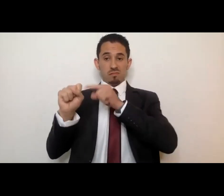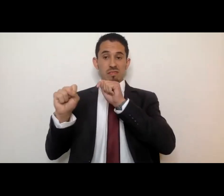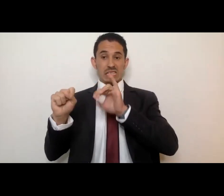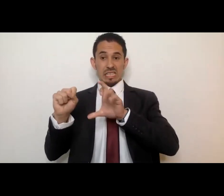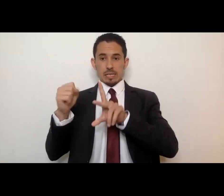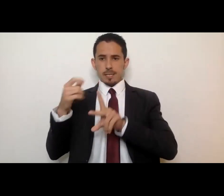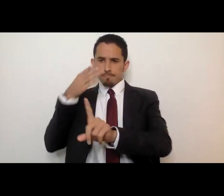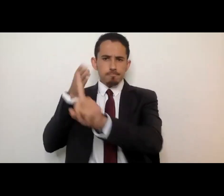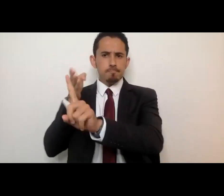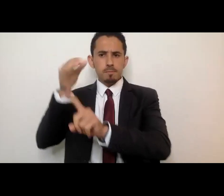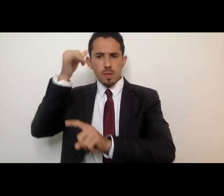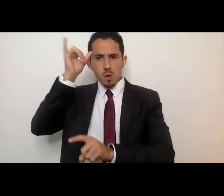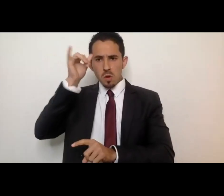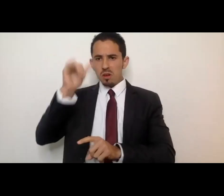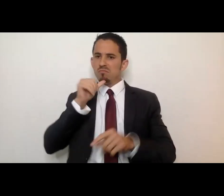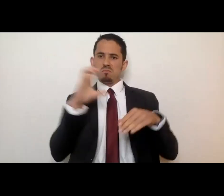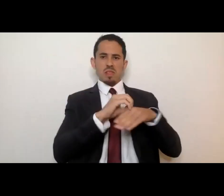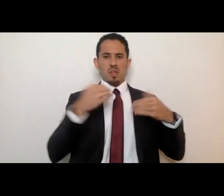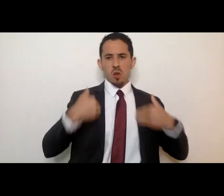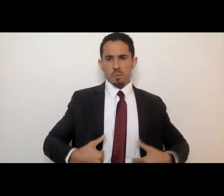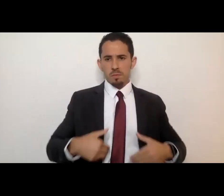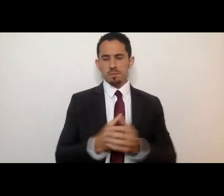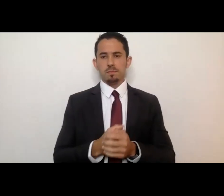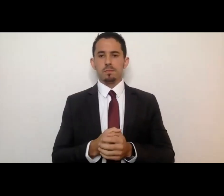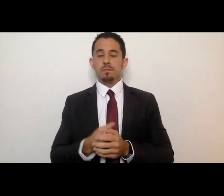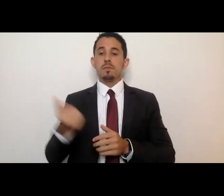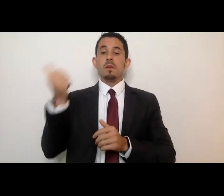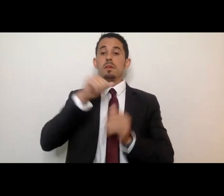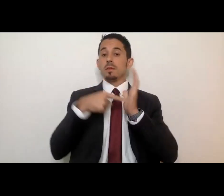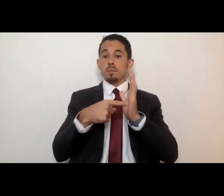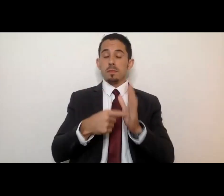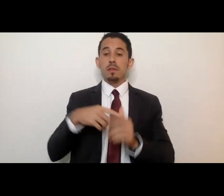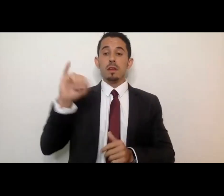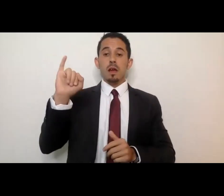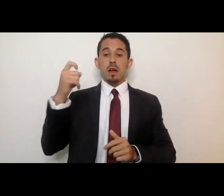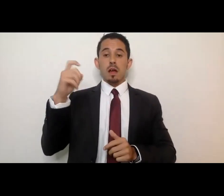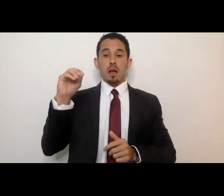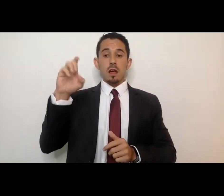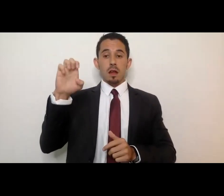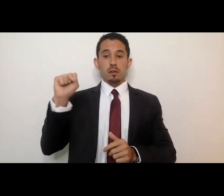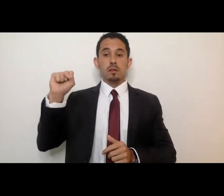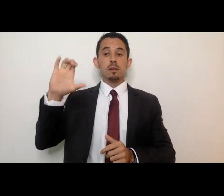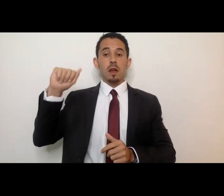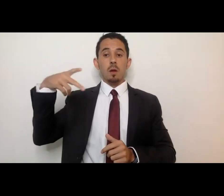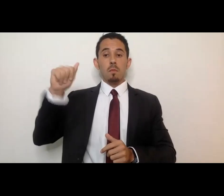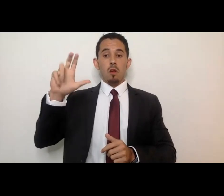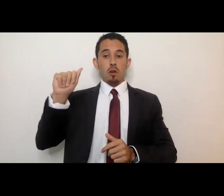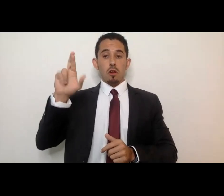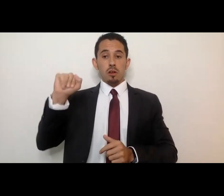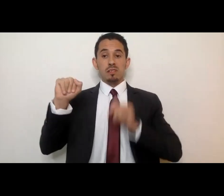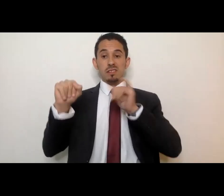guophalus microplus is a tick that almost exclusively parasitates cows and does not bite humans. Another